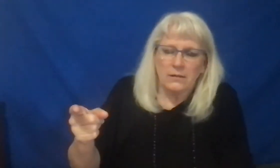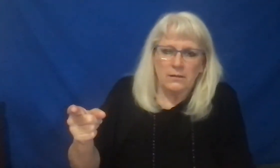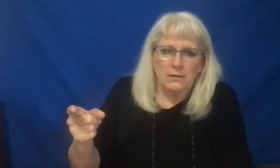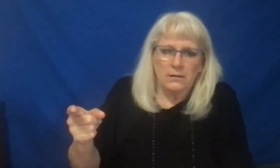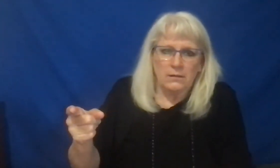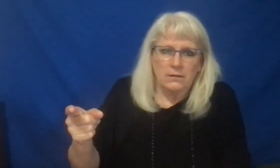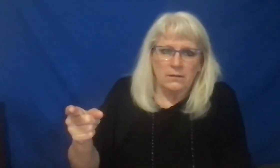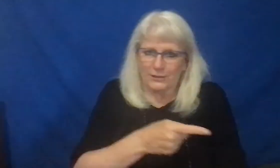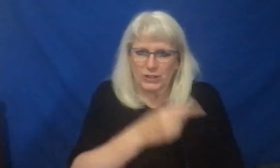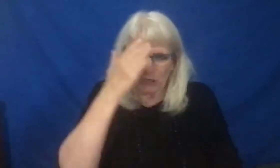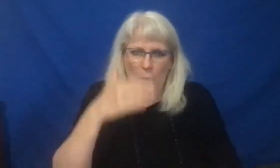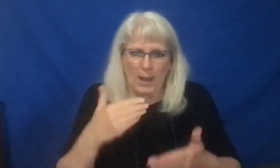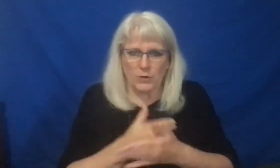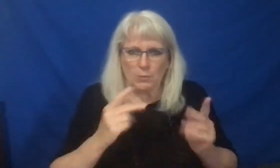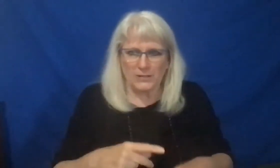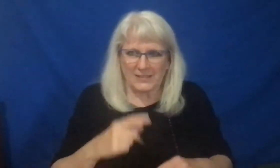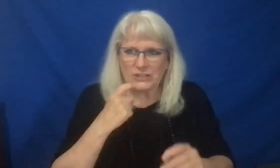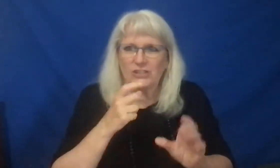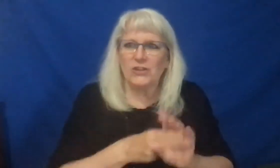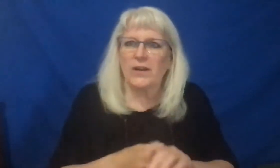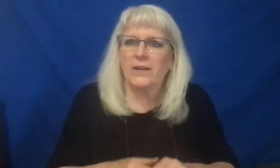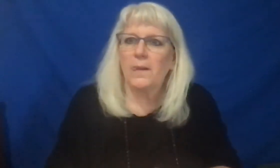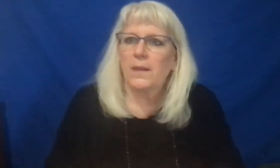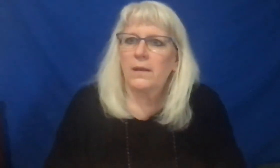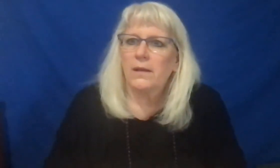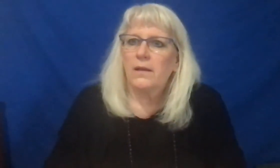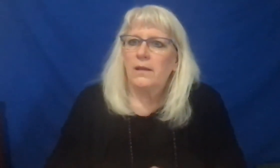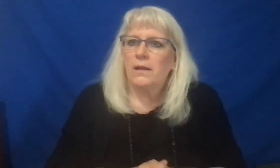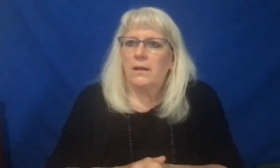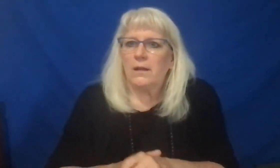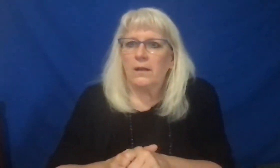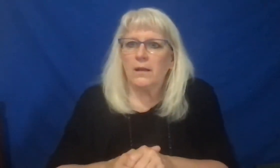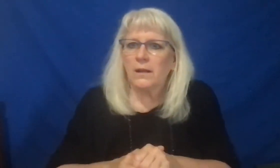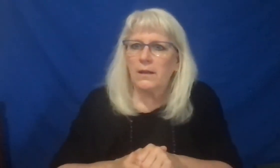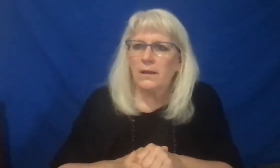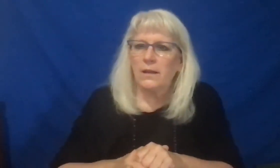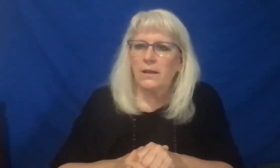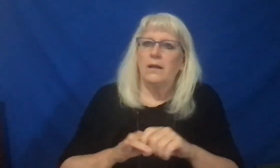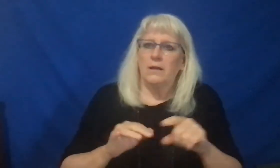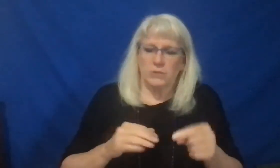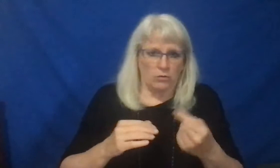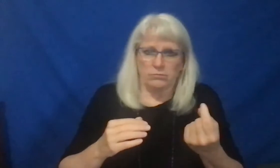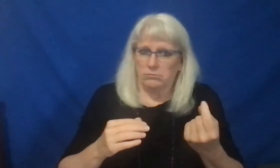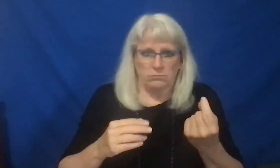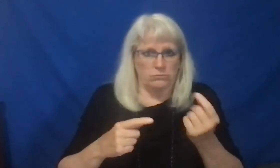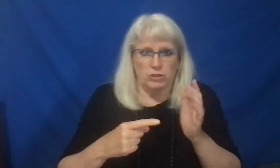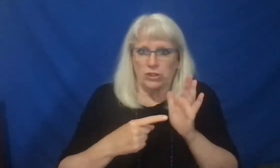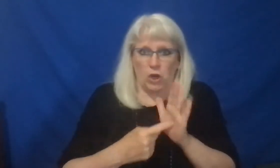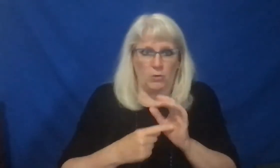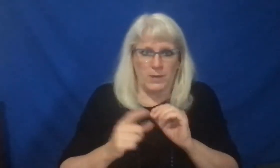new person. I didn't realize that at the time, but she knew I was the new person and showed me where I was supposed to go for lunch.